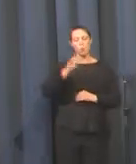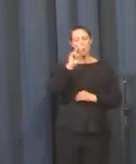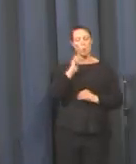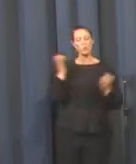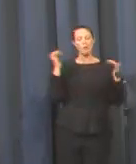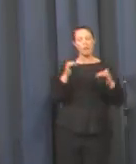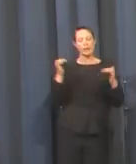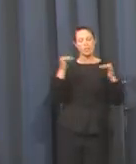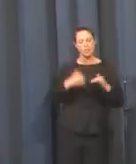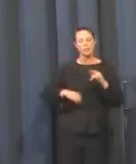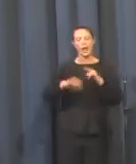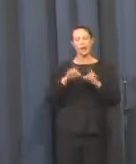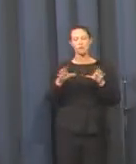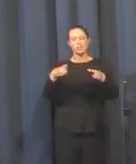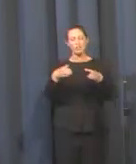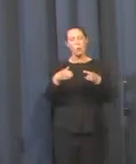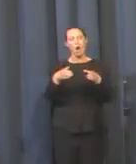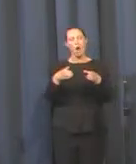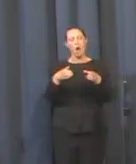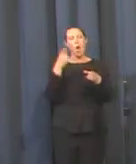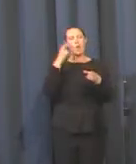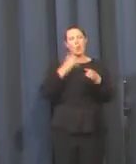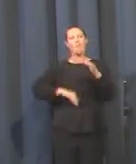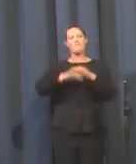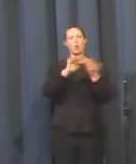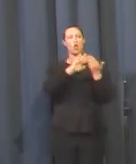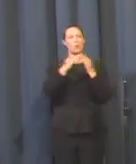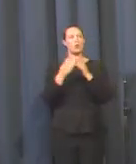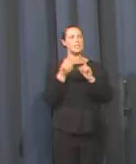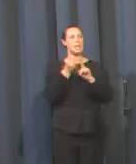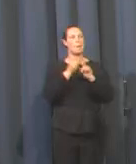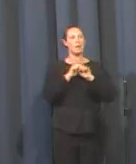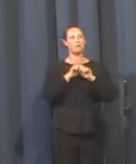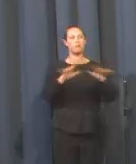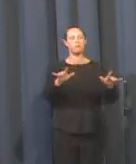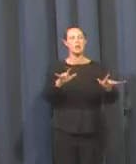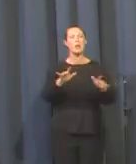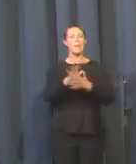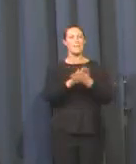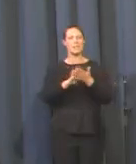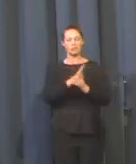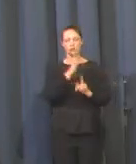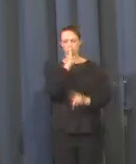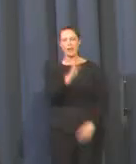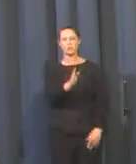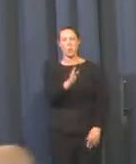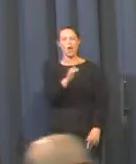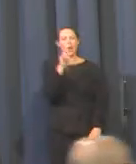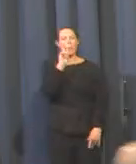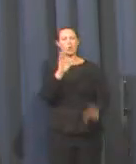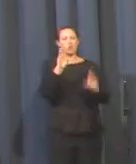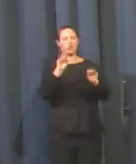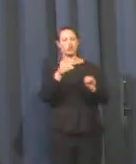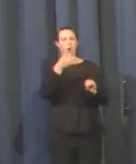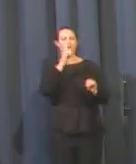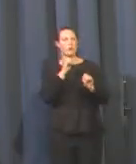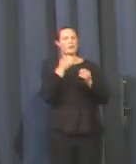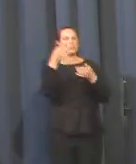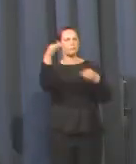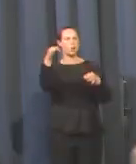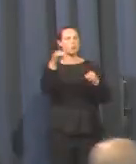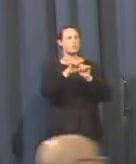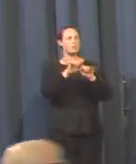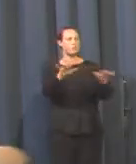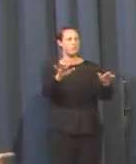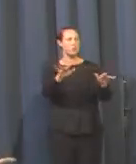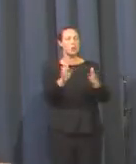be impacting the whole community, of course we had to stop people from drinking that water in case there was further risk.